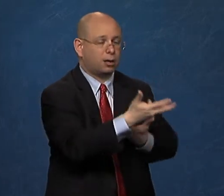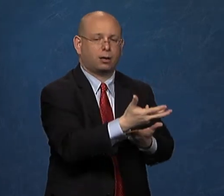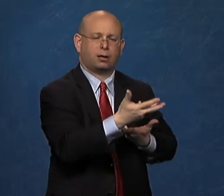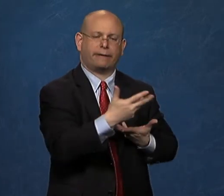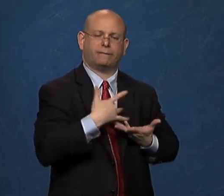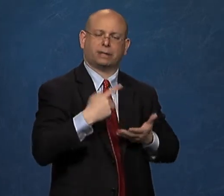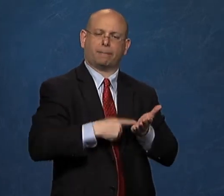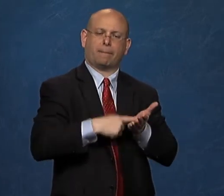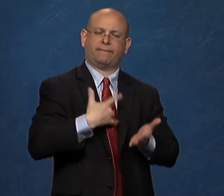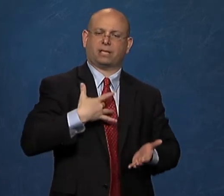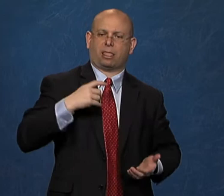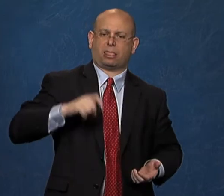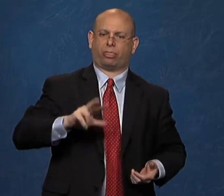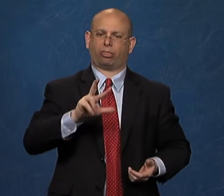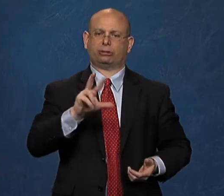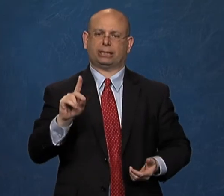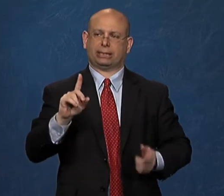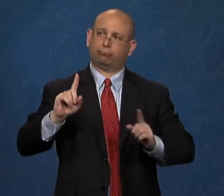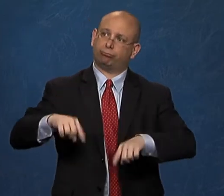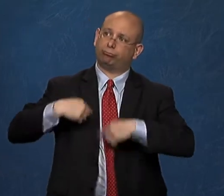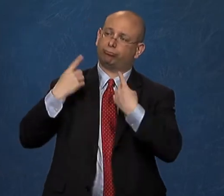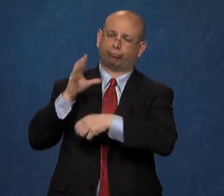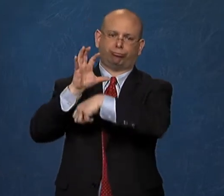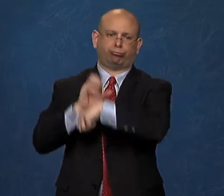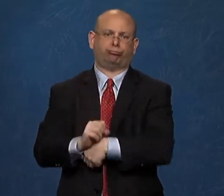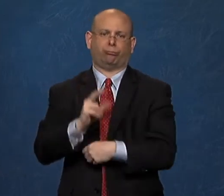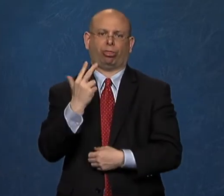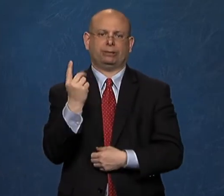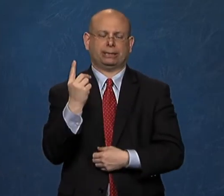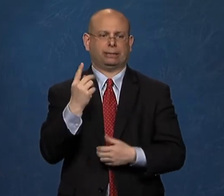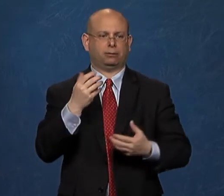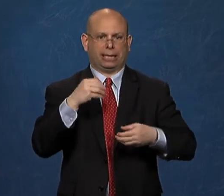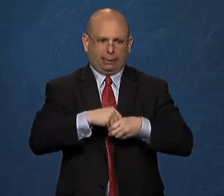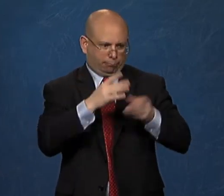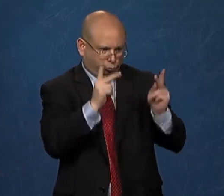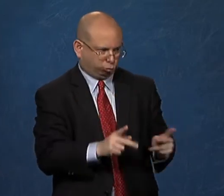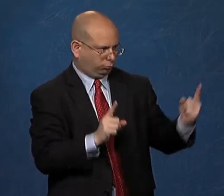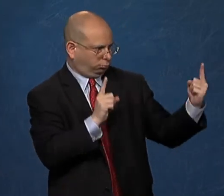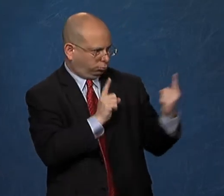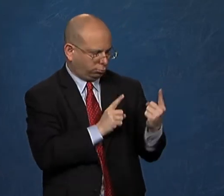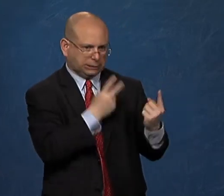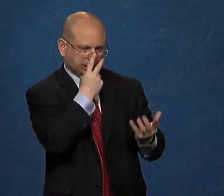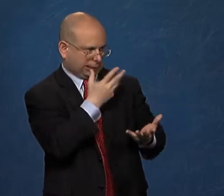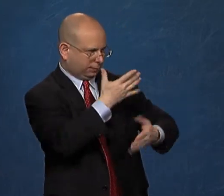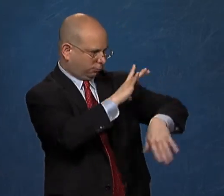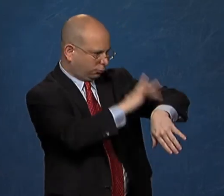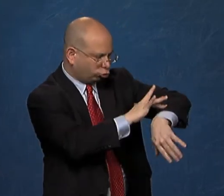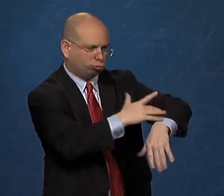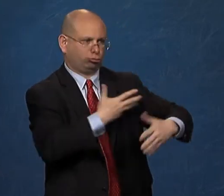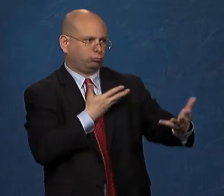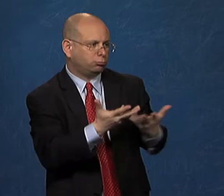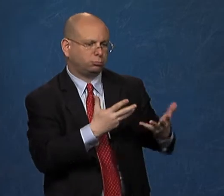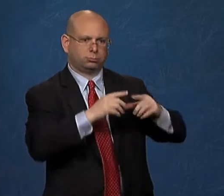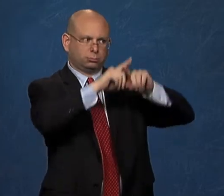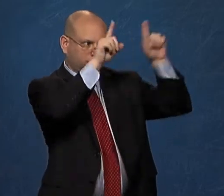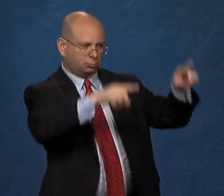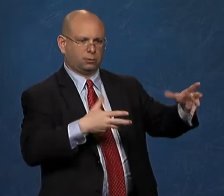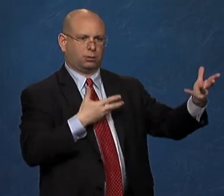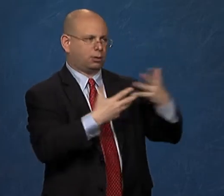kind of communication through video vlogs that we've seen, but most of the time people are used to communicating in person through a 3D kind